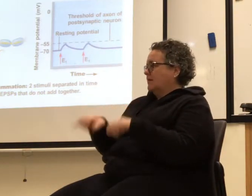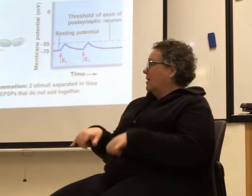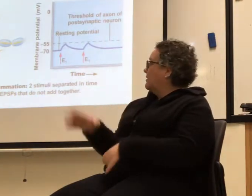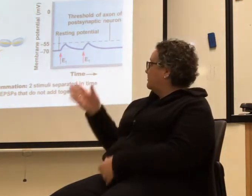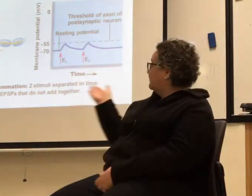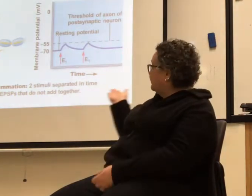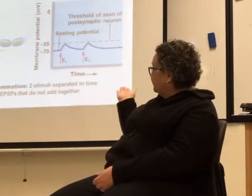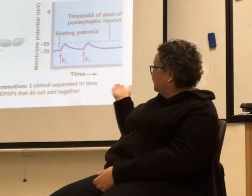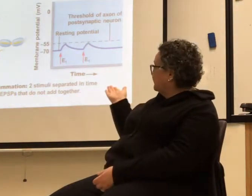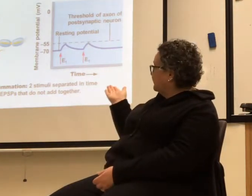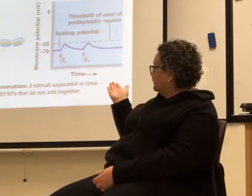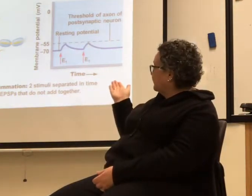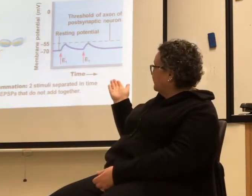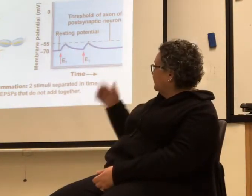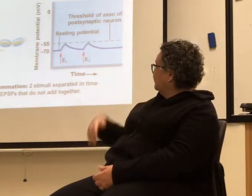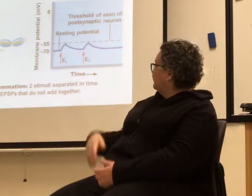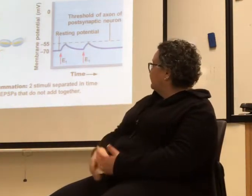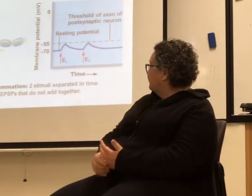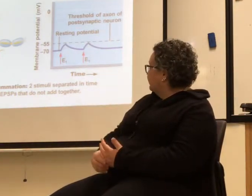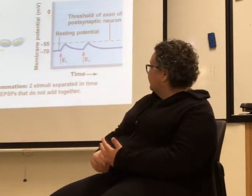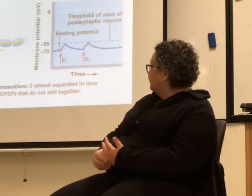look at that.